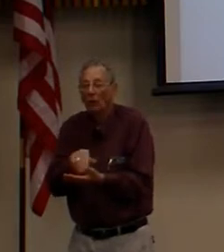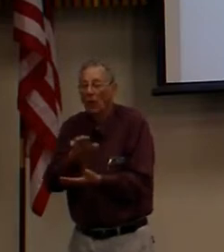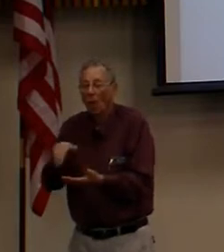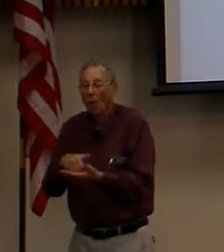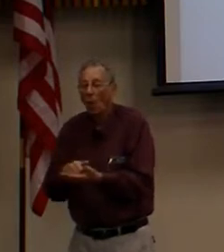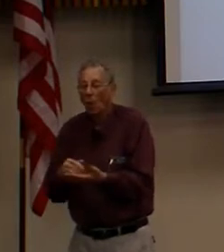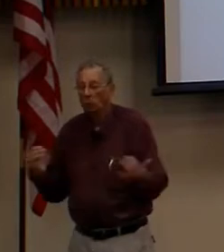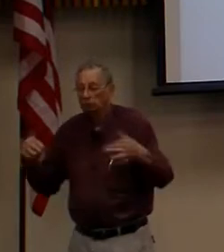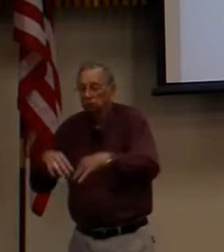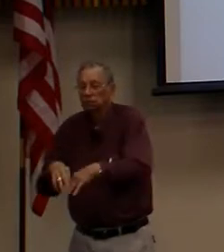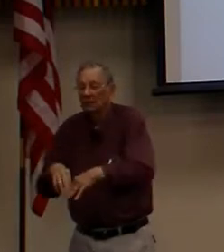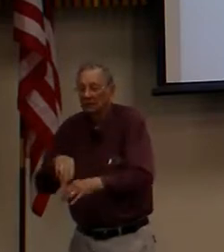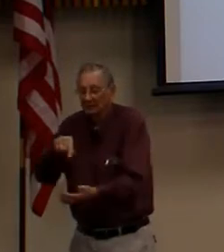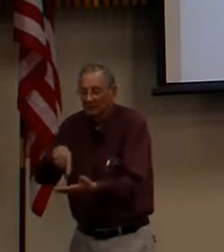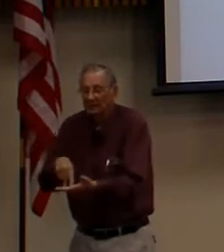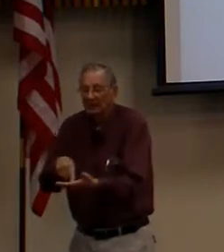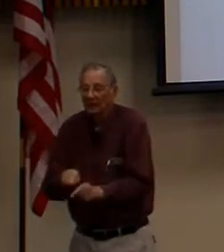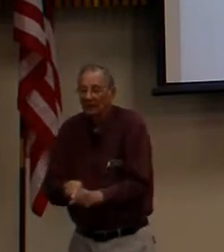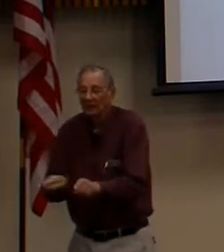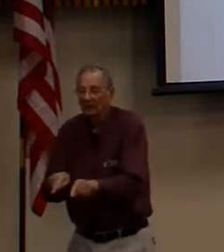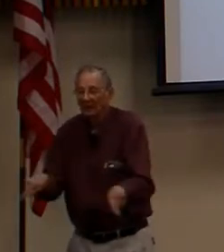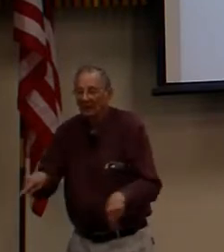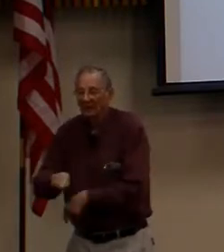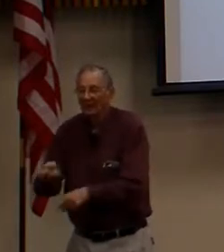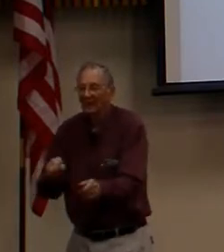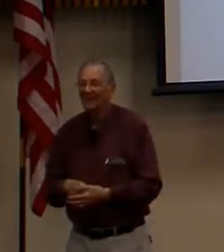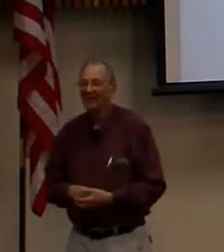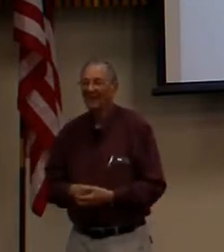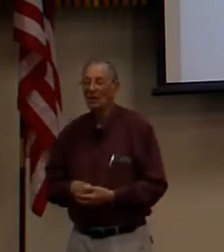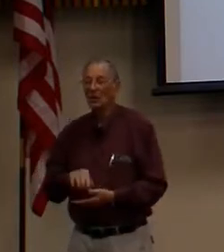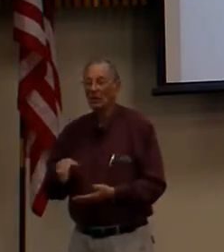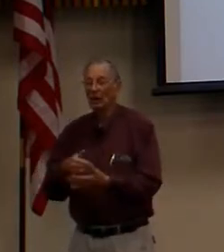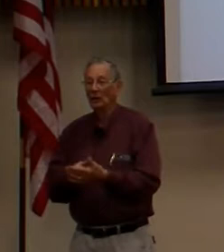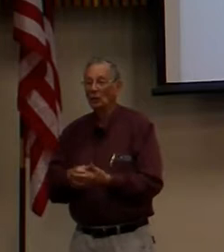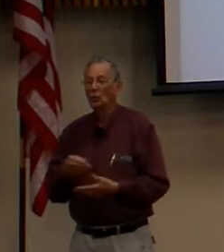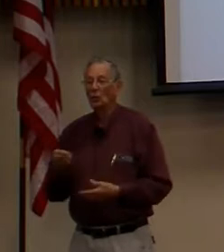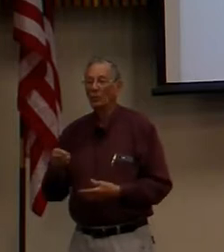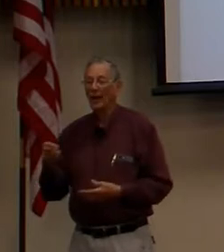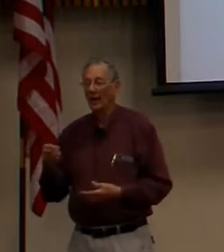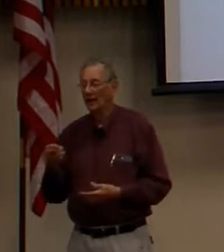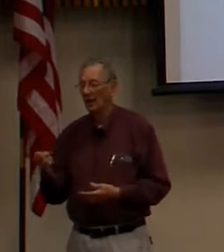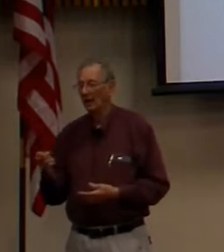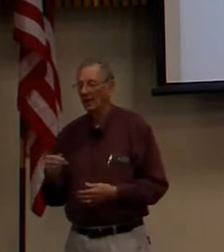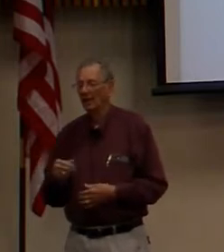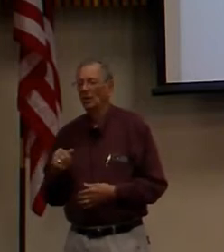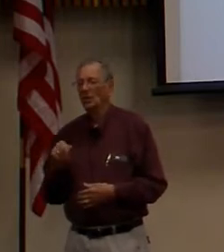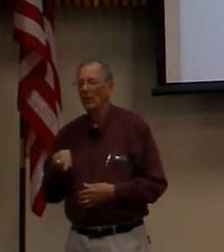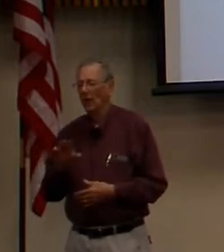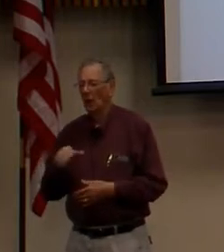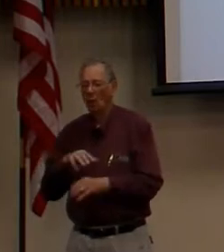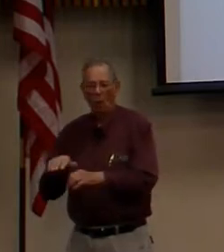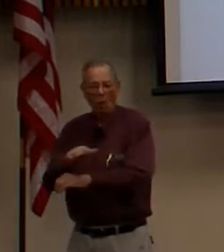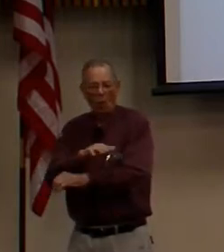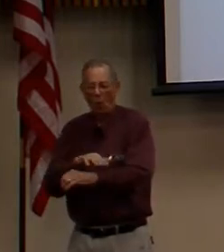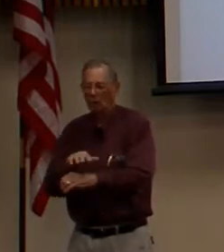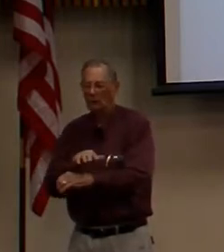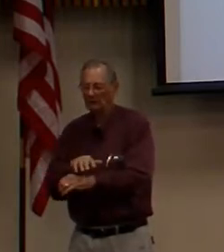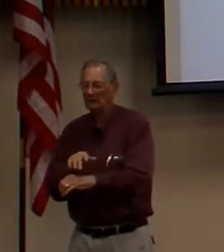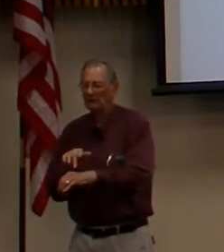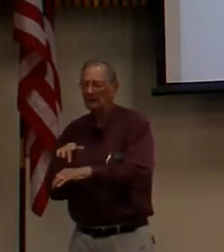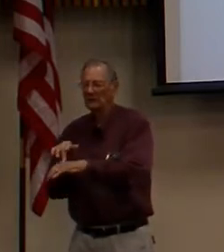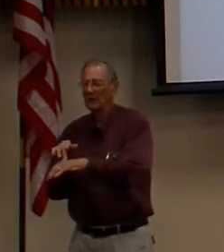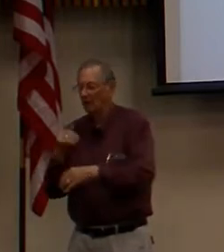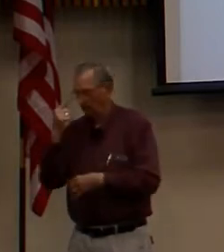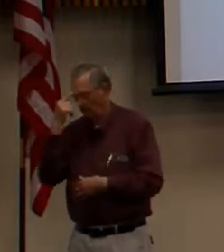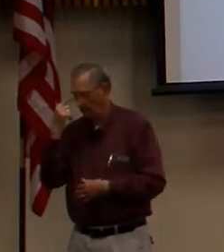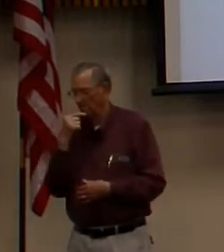area. And so when you pretty much get to Duverge, you get to that whole region, right? So they're